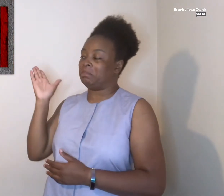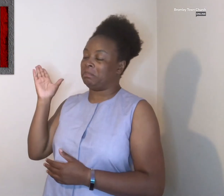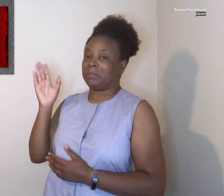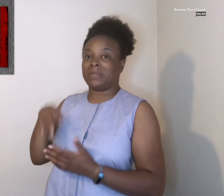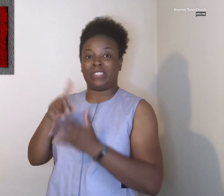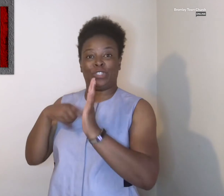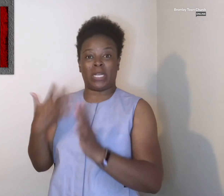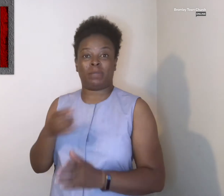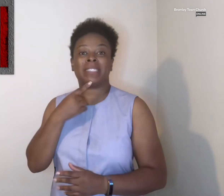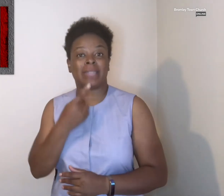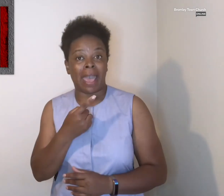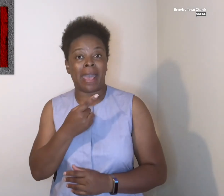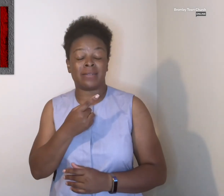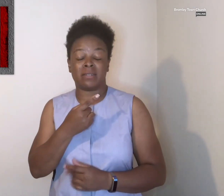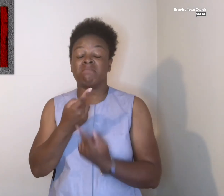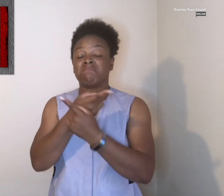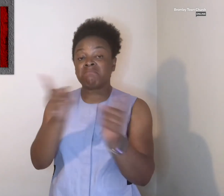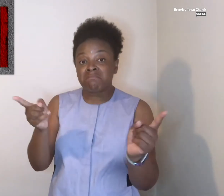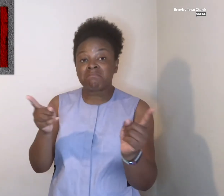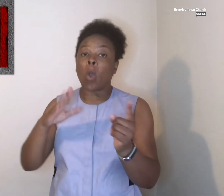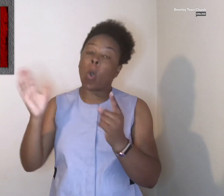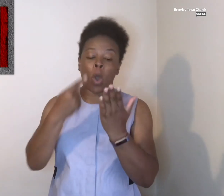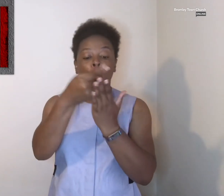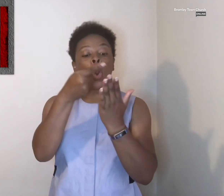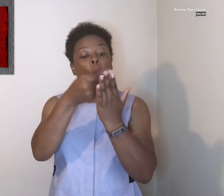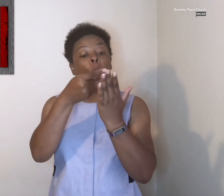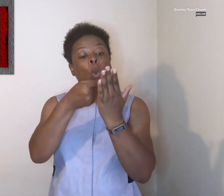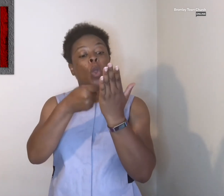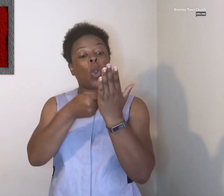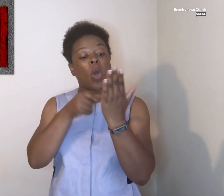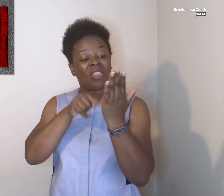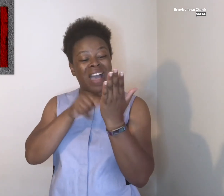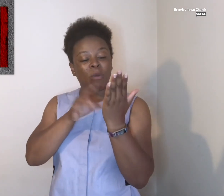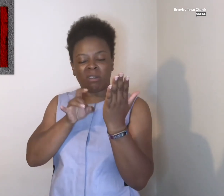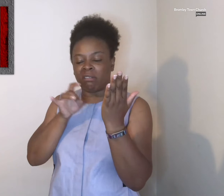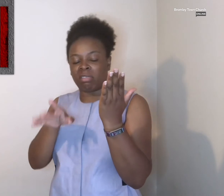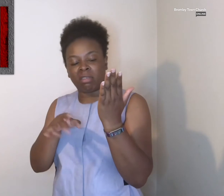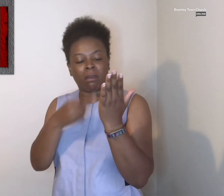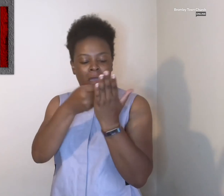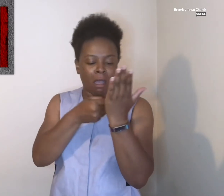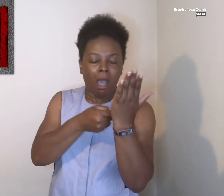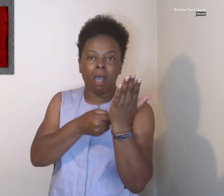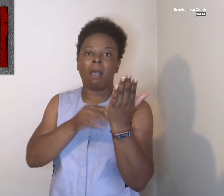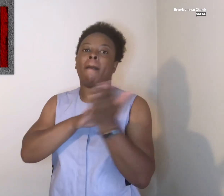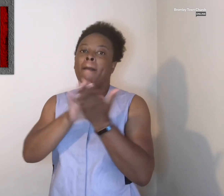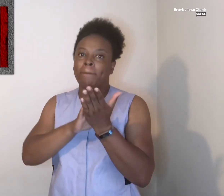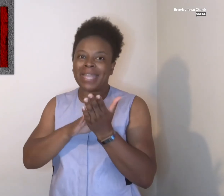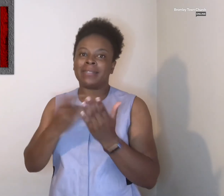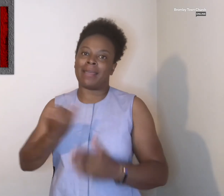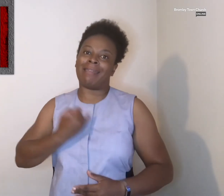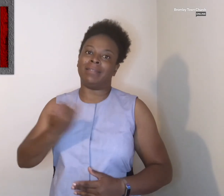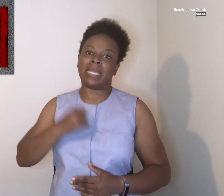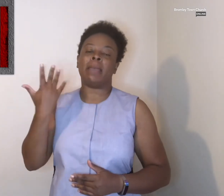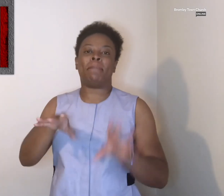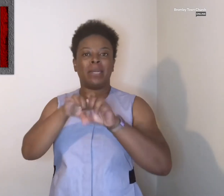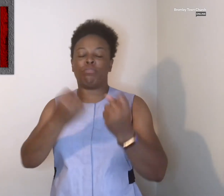all the laws except one is as guilty as a person who has broken all of God's laws. For the same